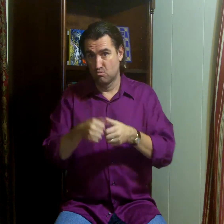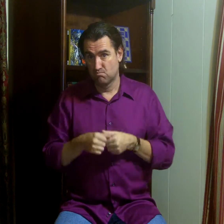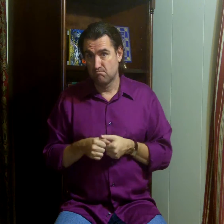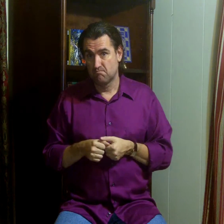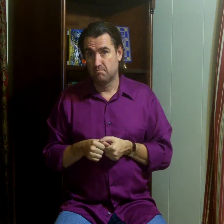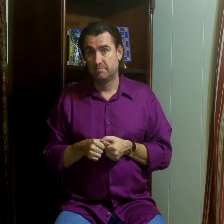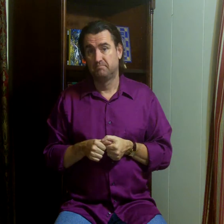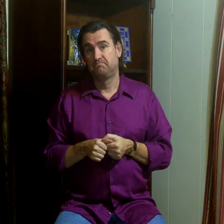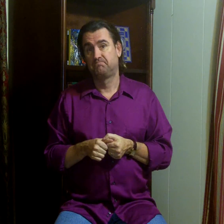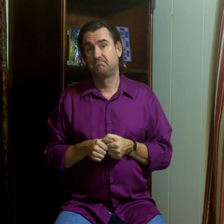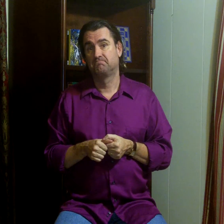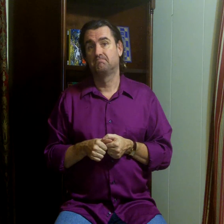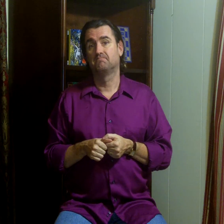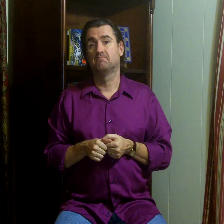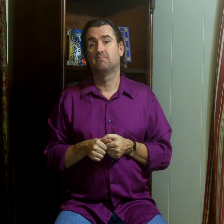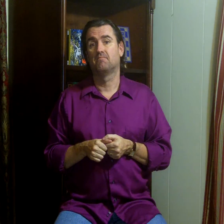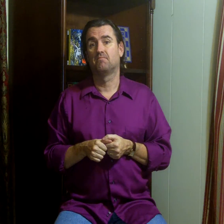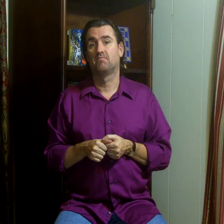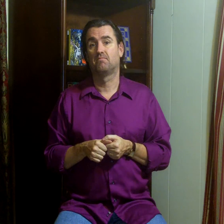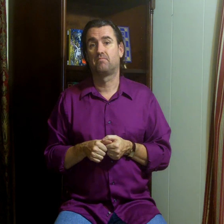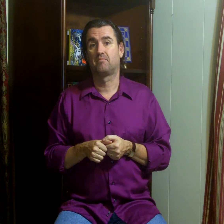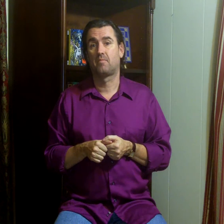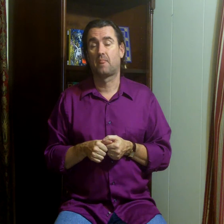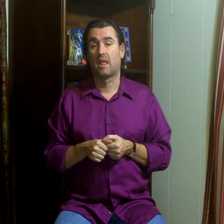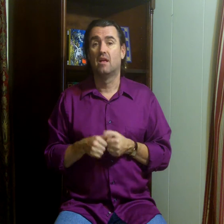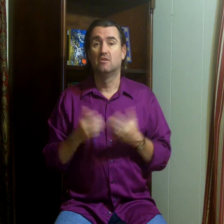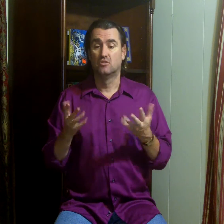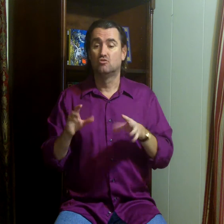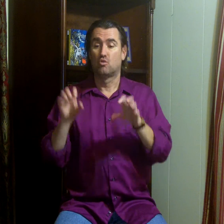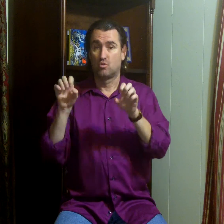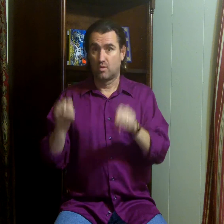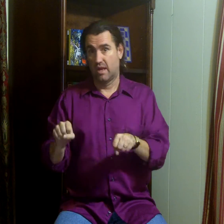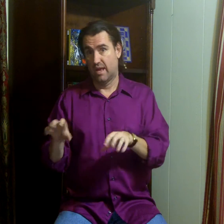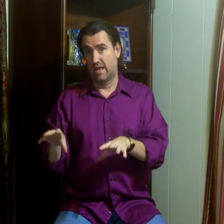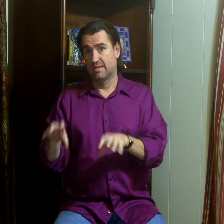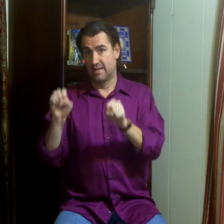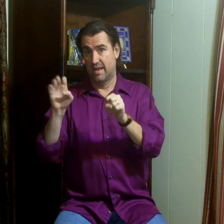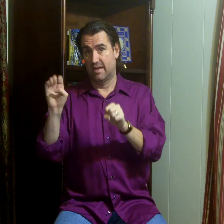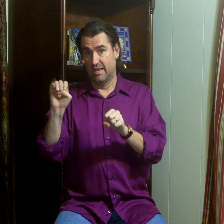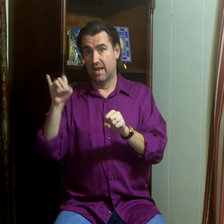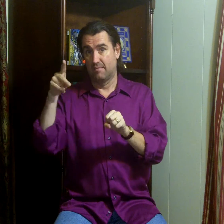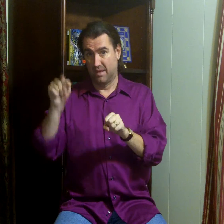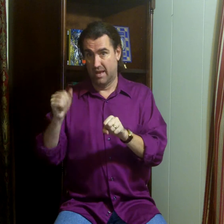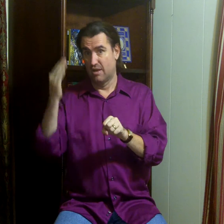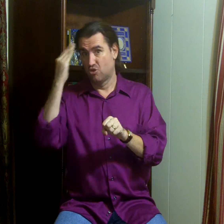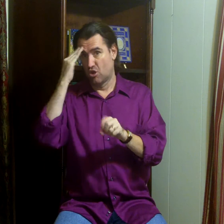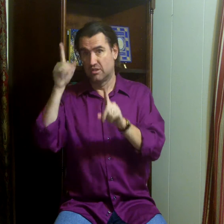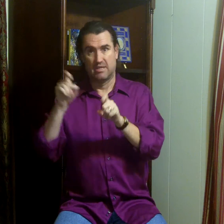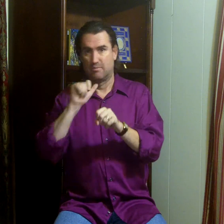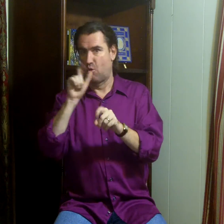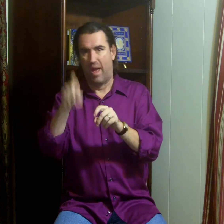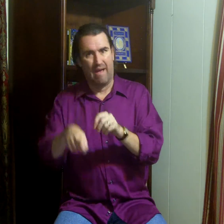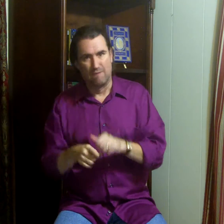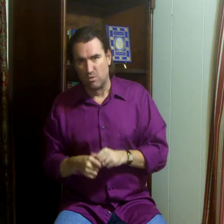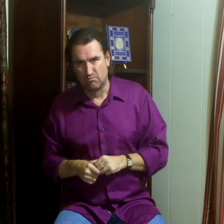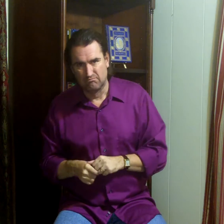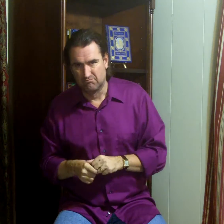go. And so you can take the EIPA knowledge, but you don't have to. Now, their